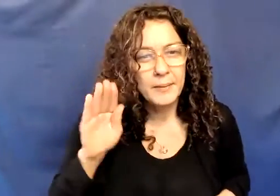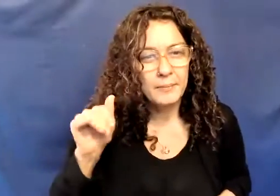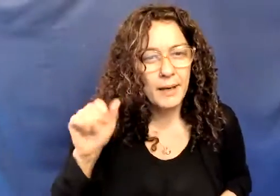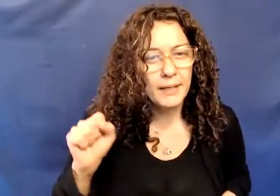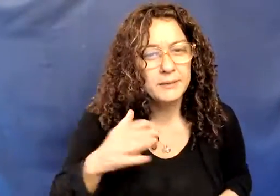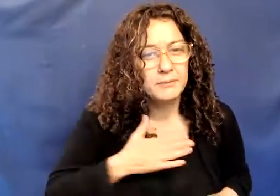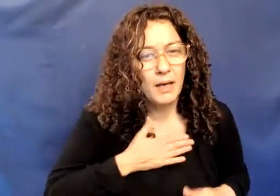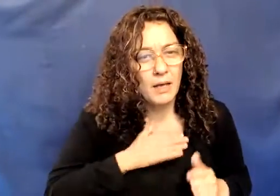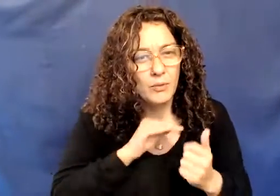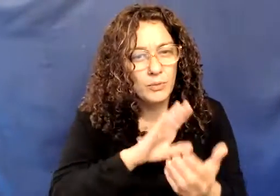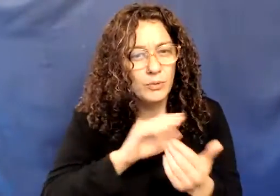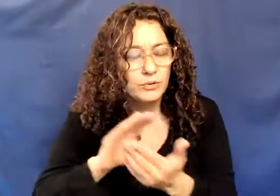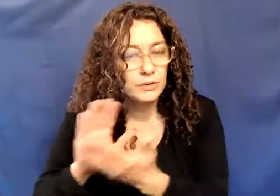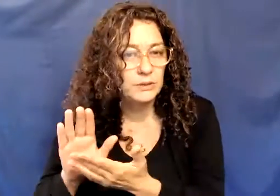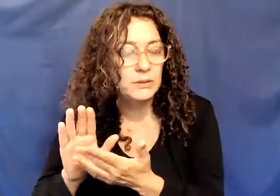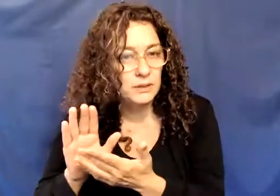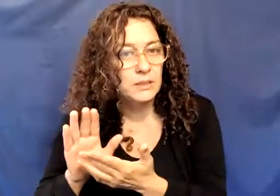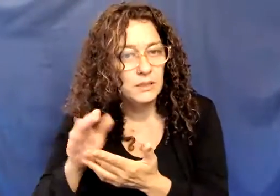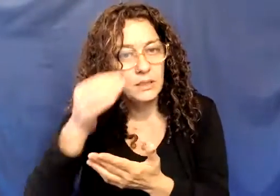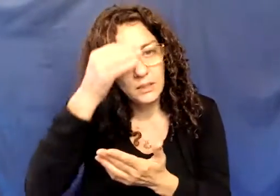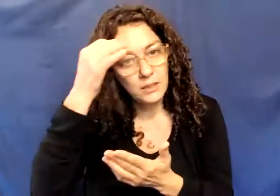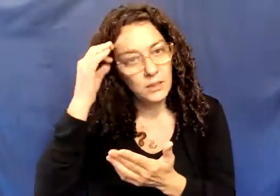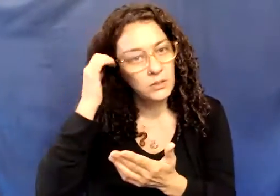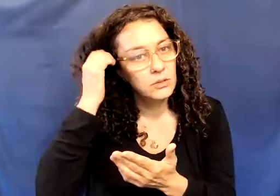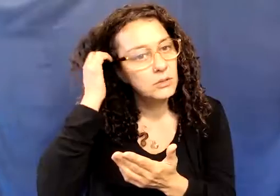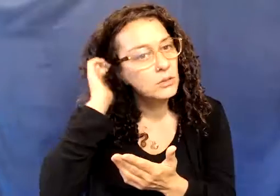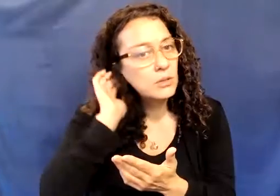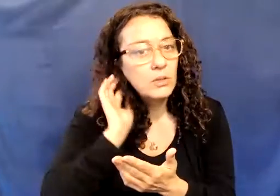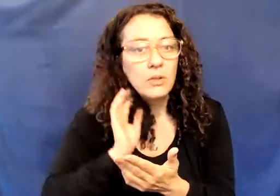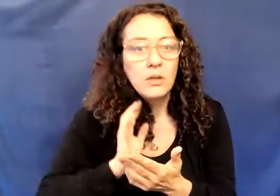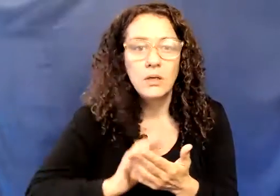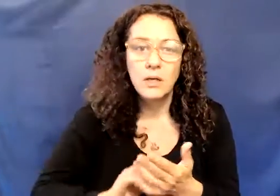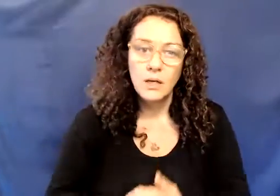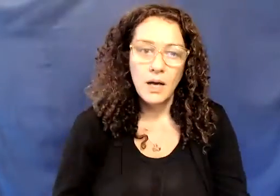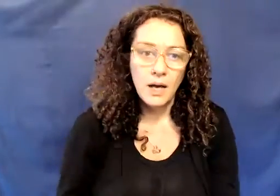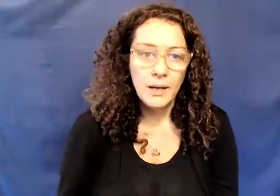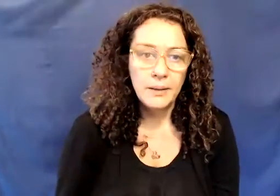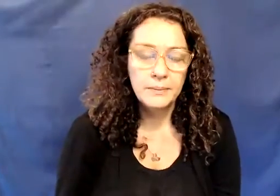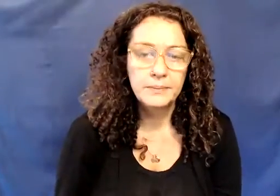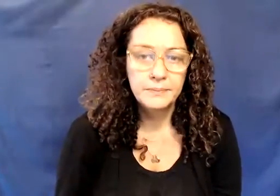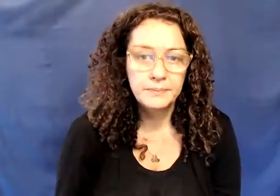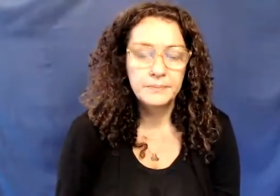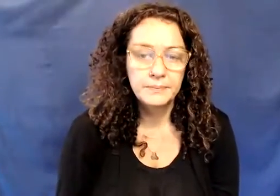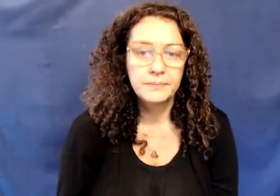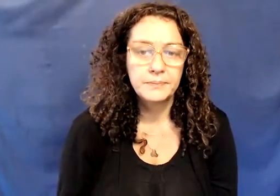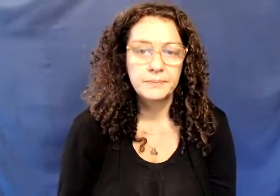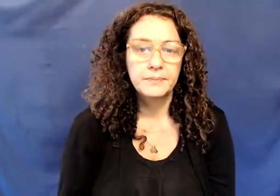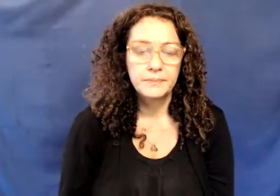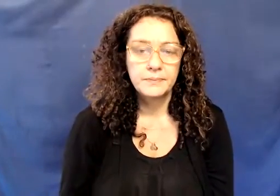things that I can do the most to work on when it comes to concepts 9